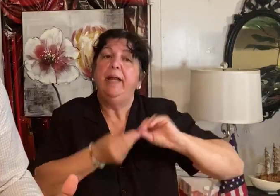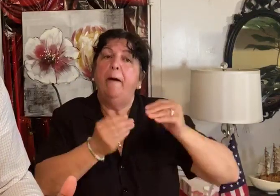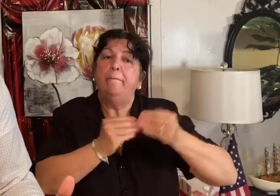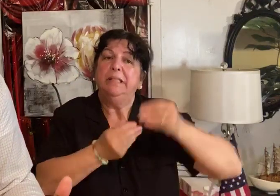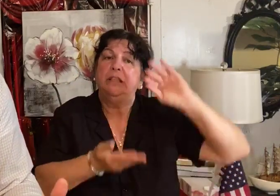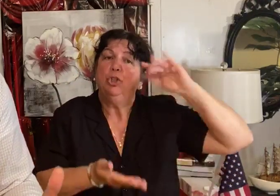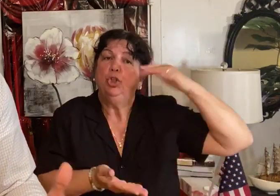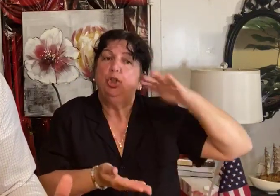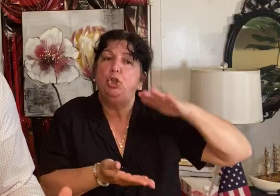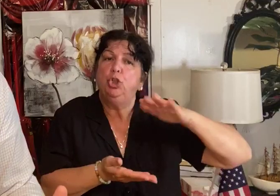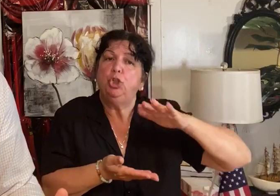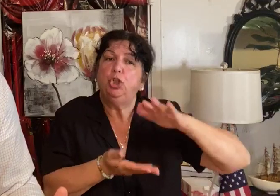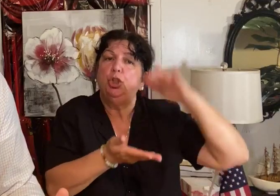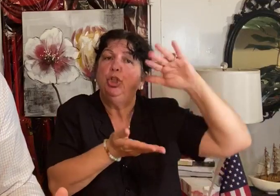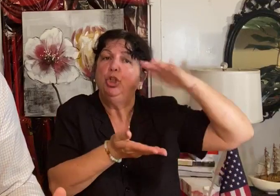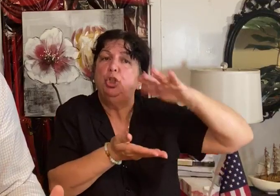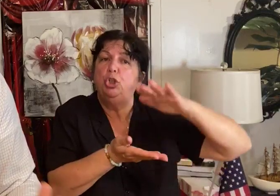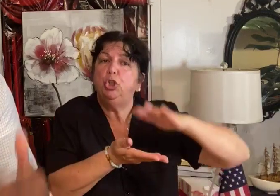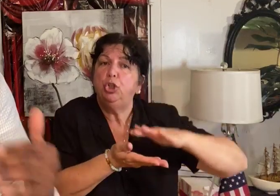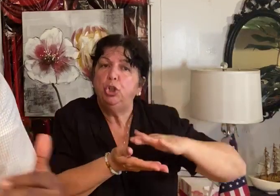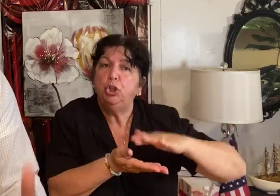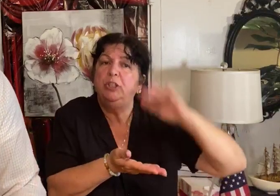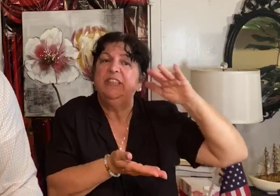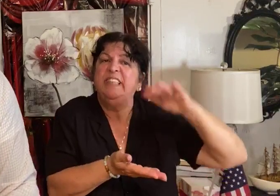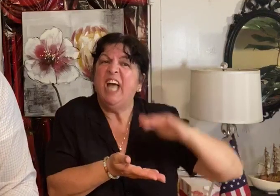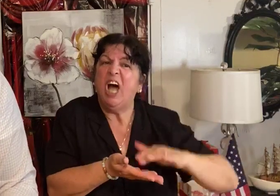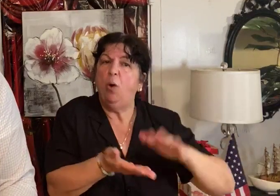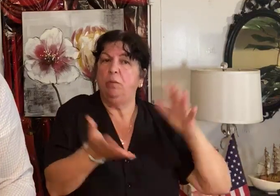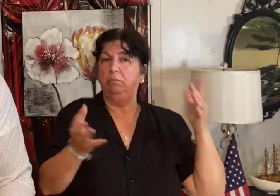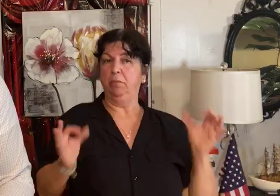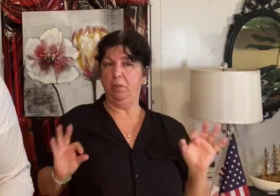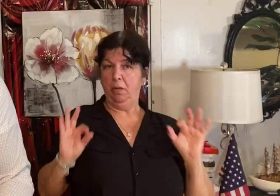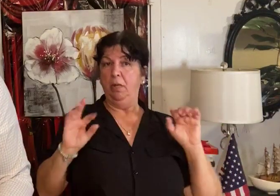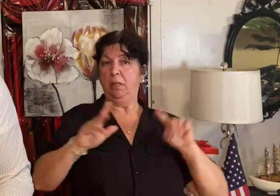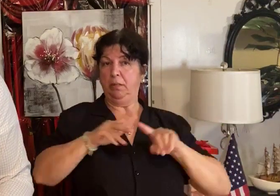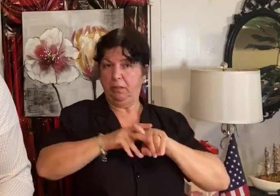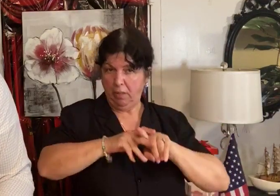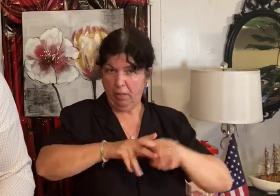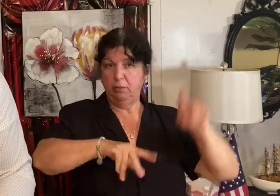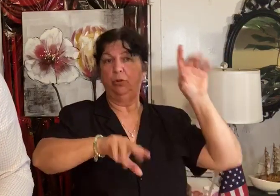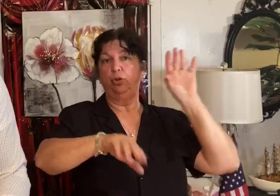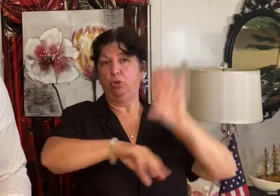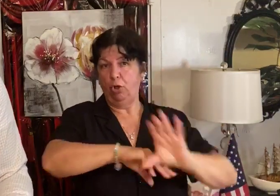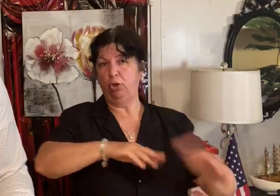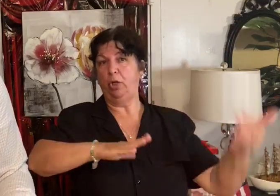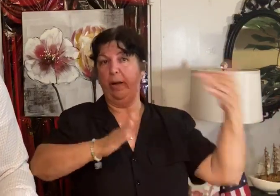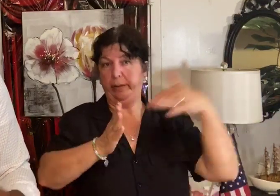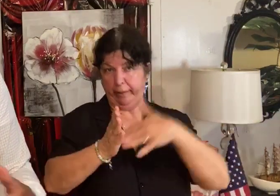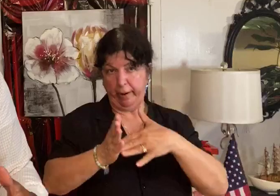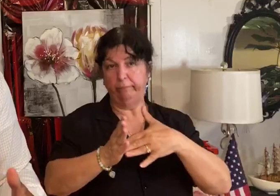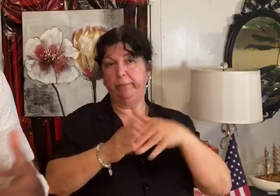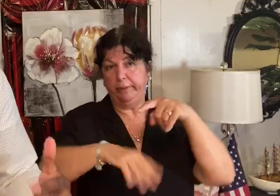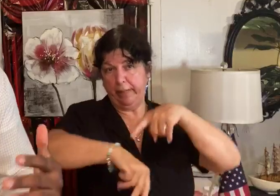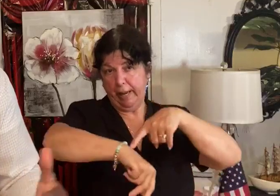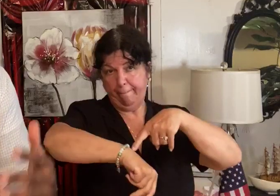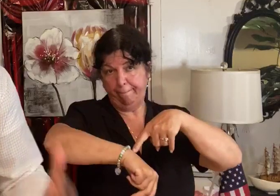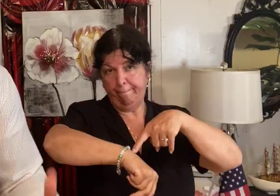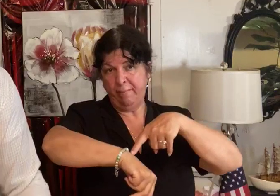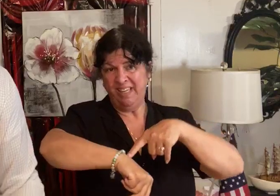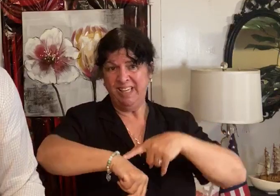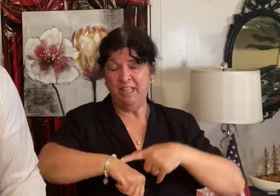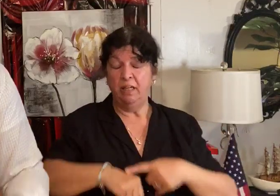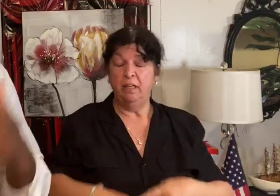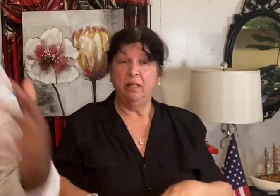decreasing dramatically. It's time to start going to church again. It seems now that God's people don't seem